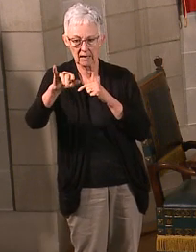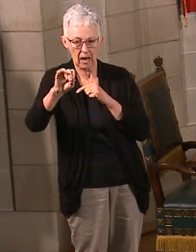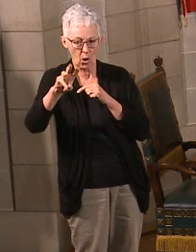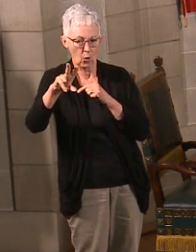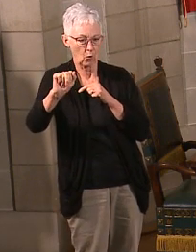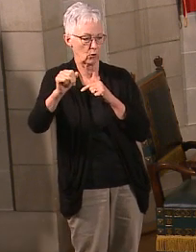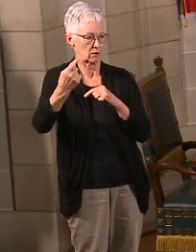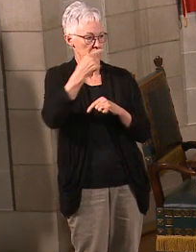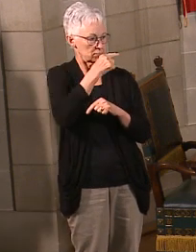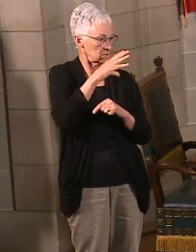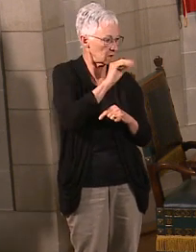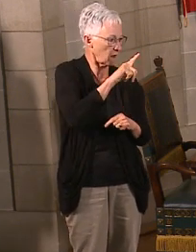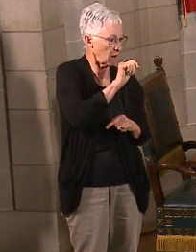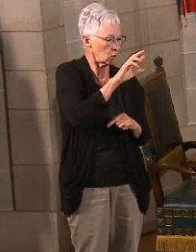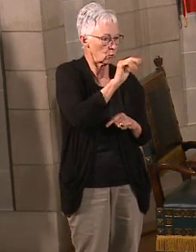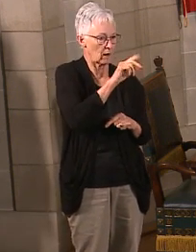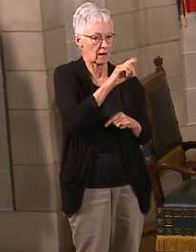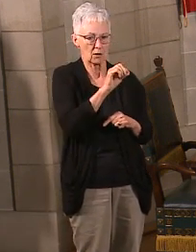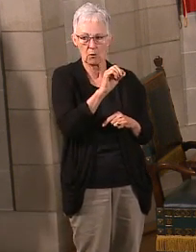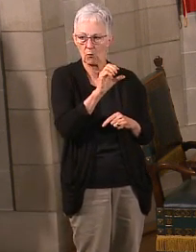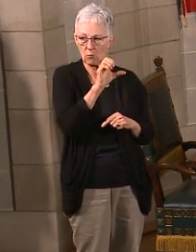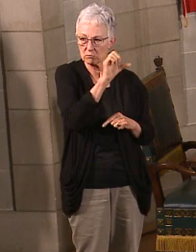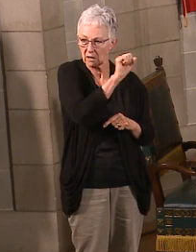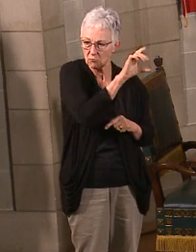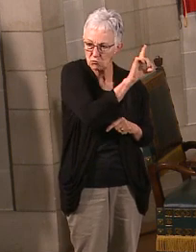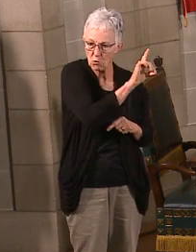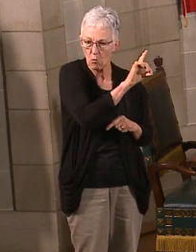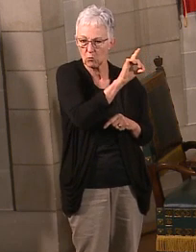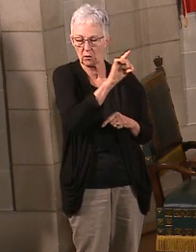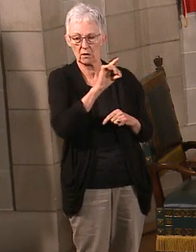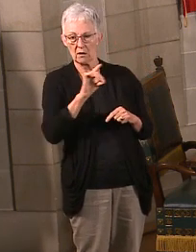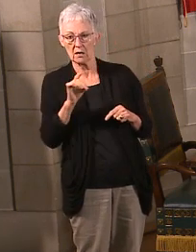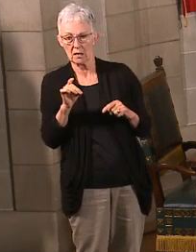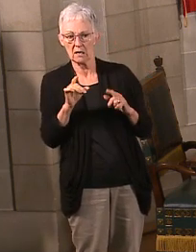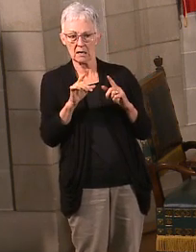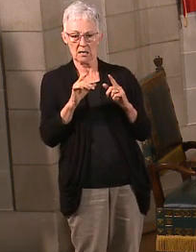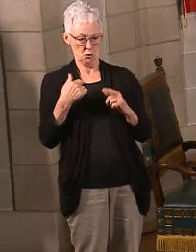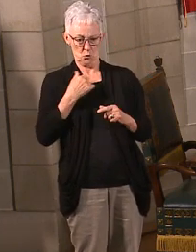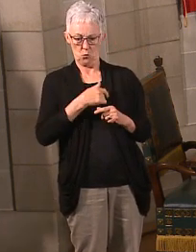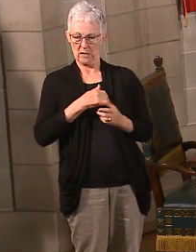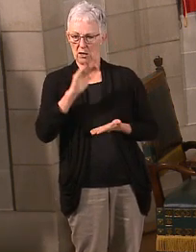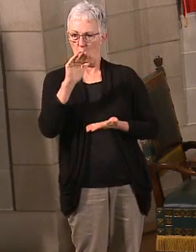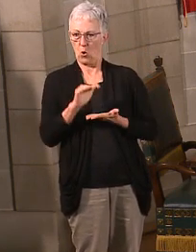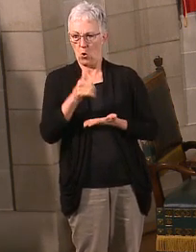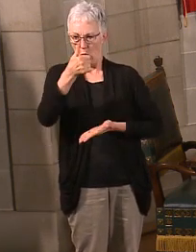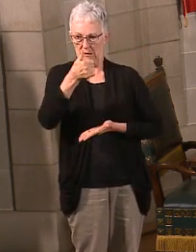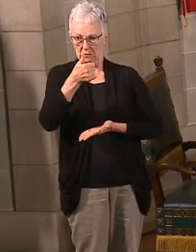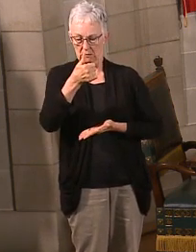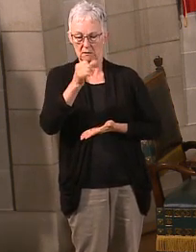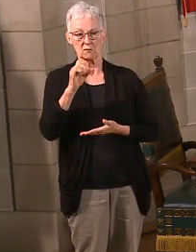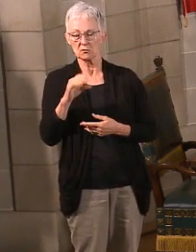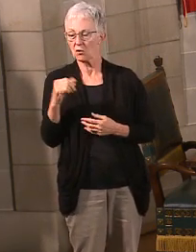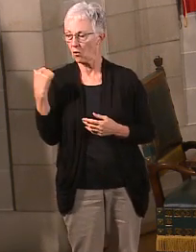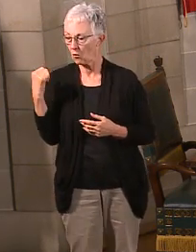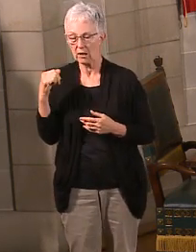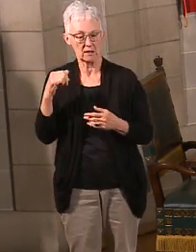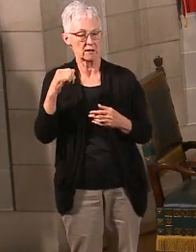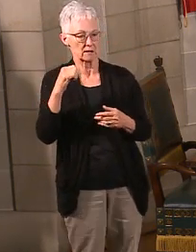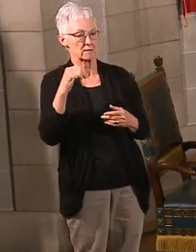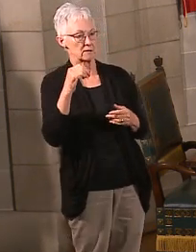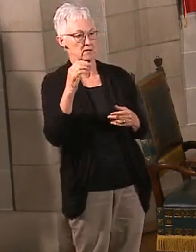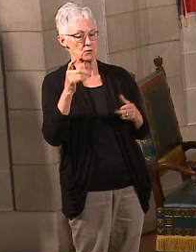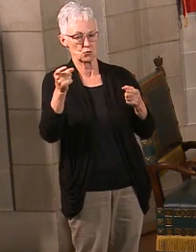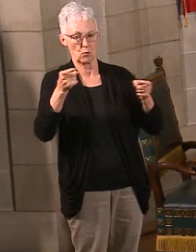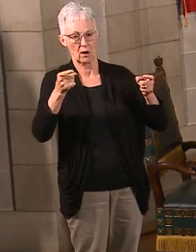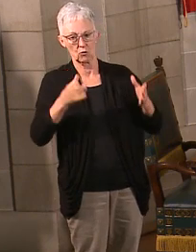the corrections, or with the pandemic that we're facing right now. And Director Frakes will come up and say a little bit about that. And then I